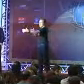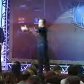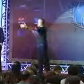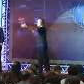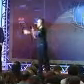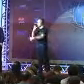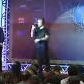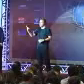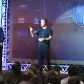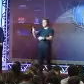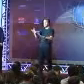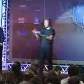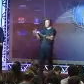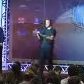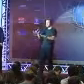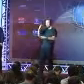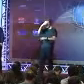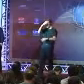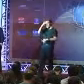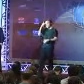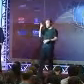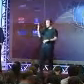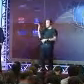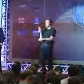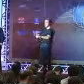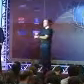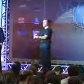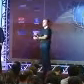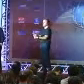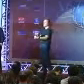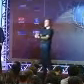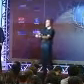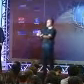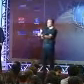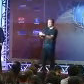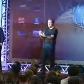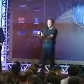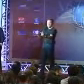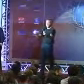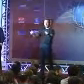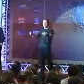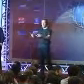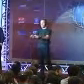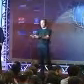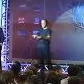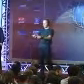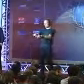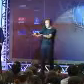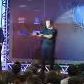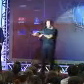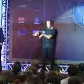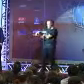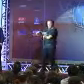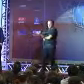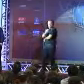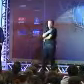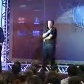This was a lot of computers to be managed by only 4 people.